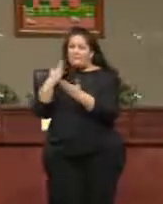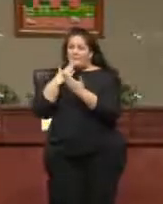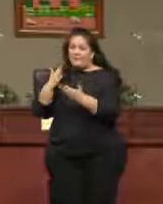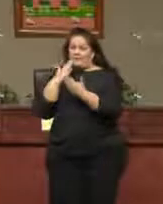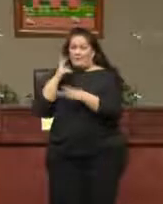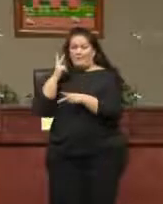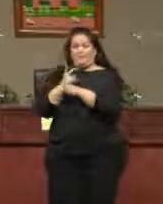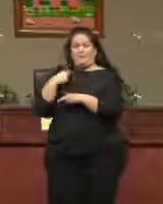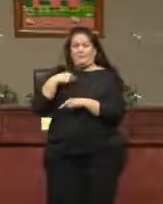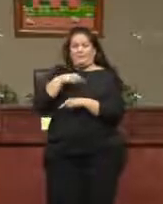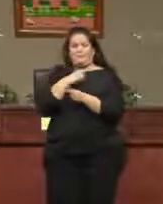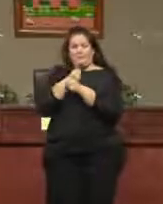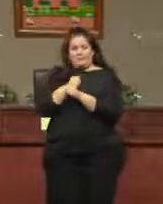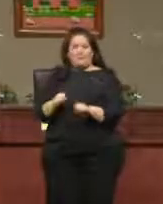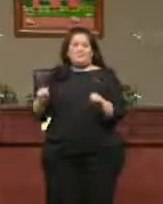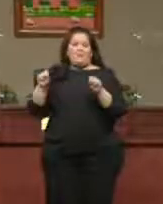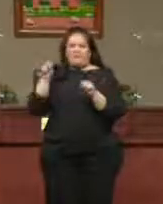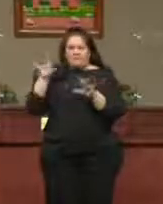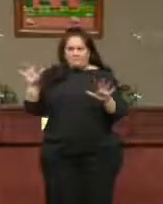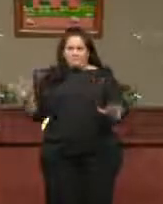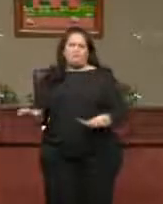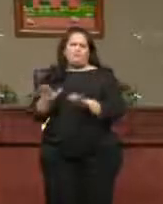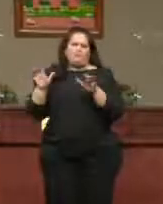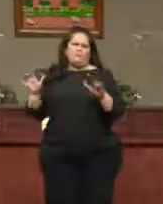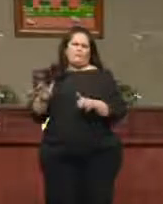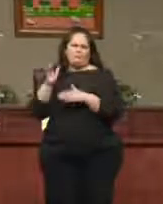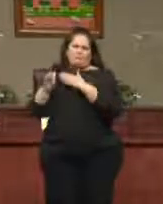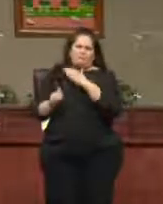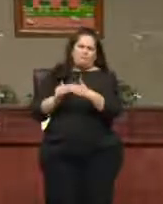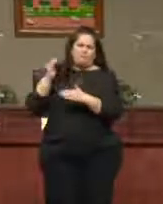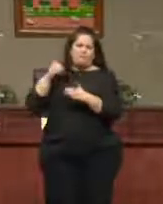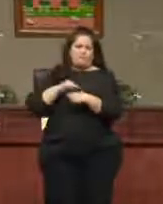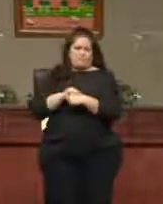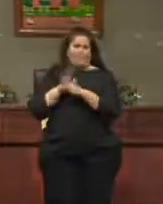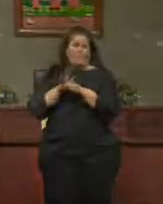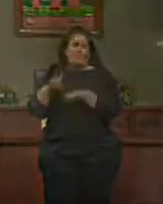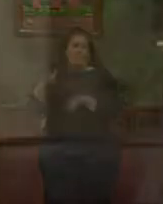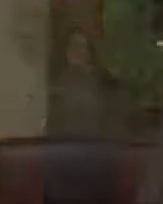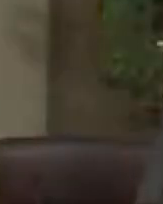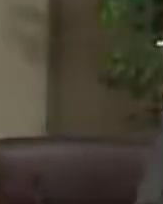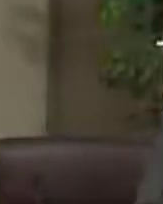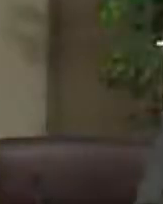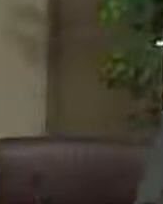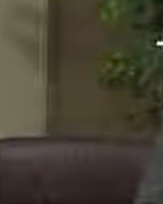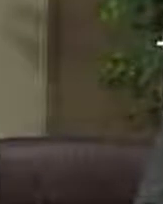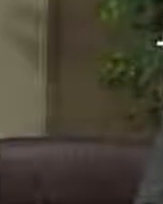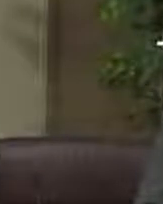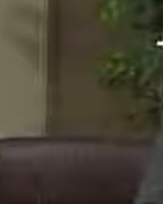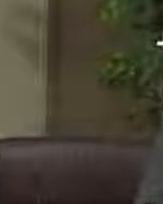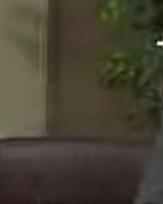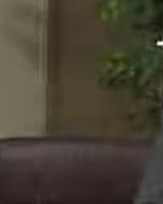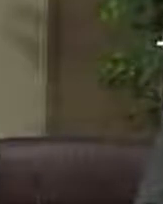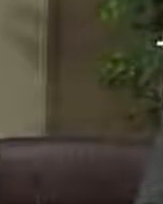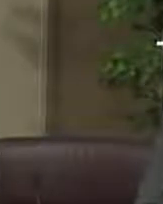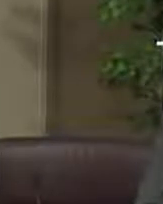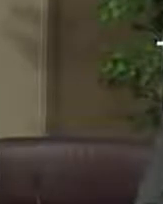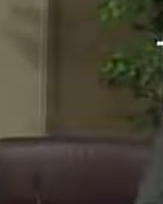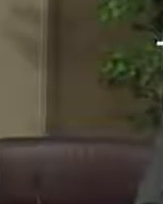and going above and beyond during this pandemic. Also want to mention one other thing.